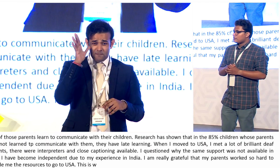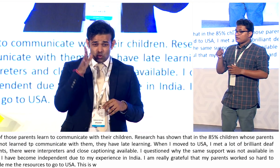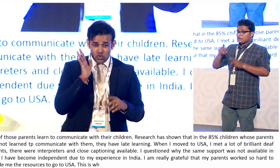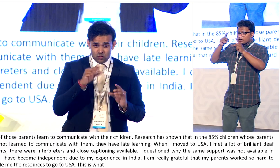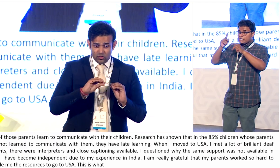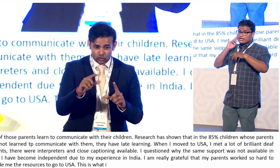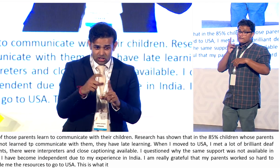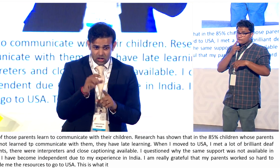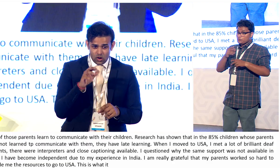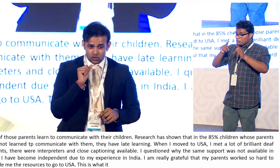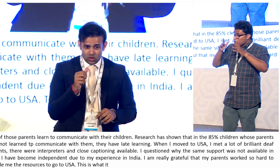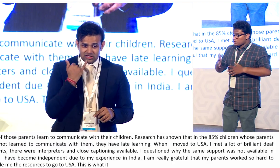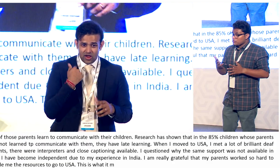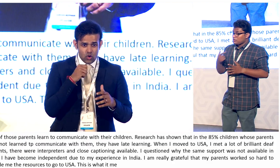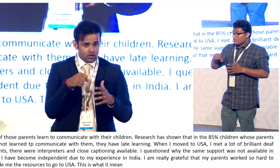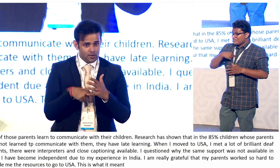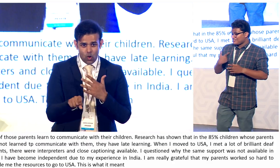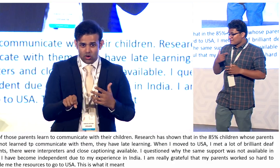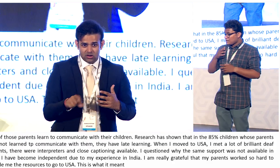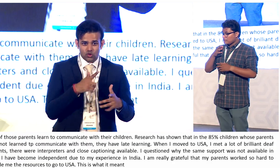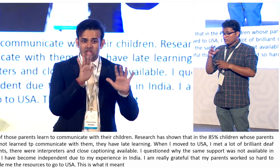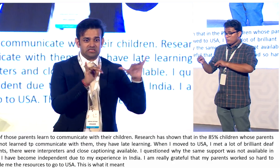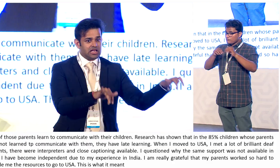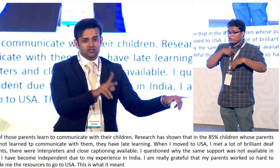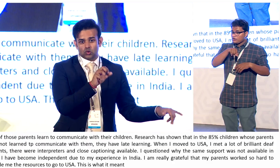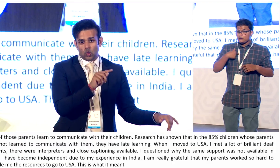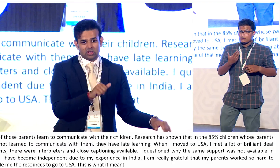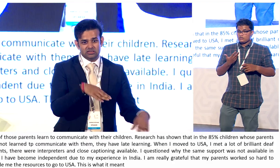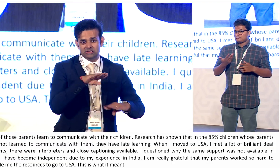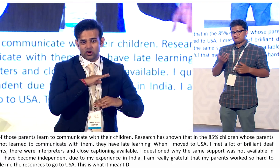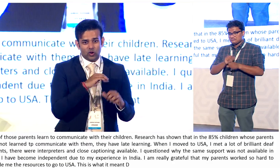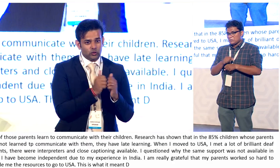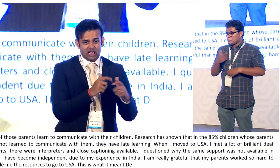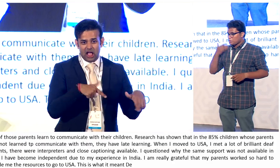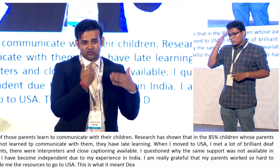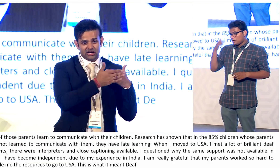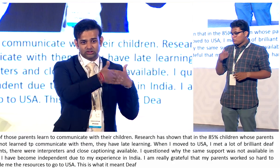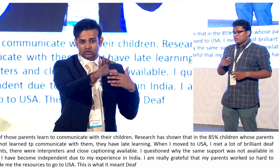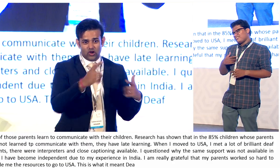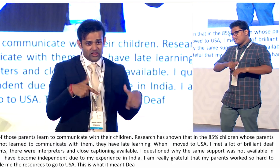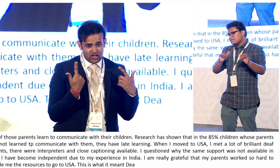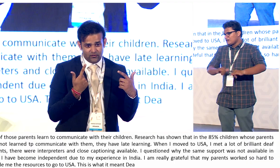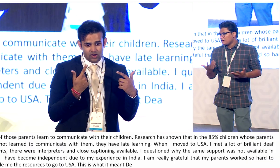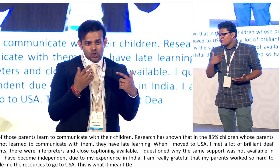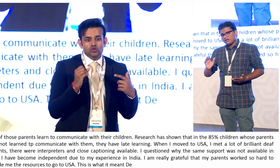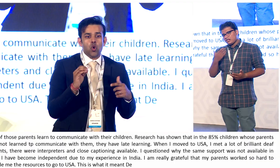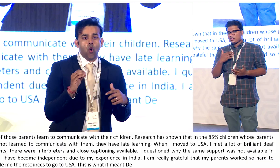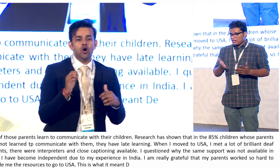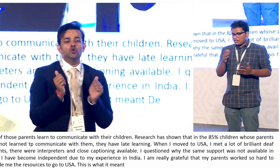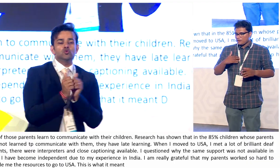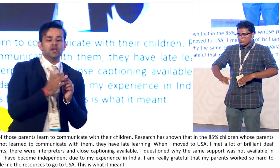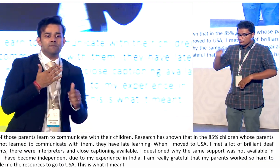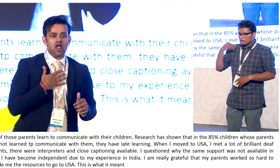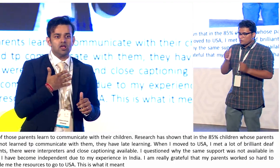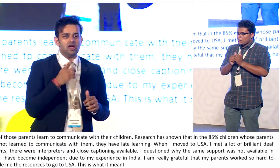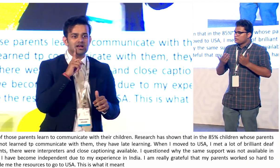person, would my parents have ever moved to Delhi? Had I not been born? They may have stayed with the rest of their lives in